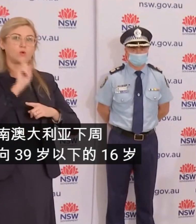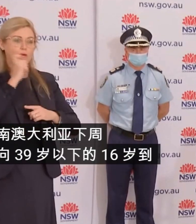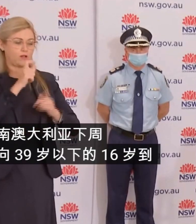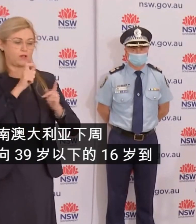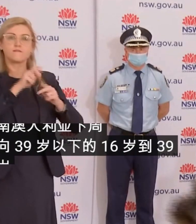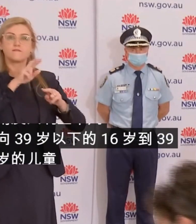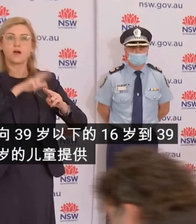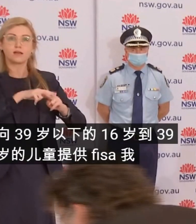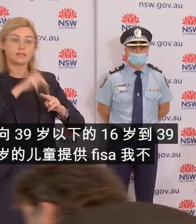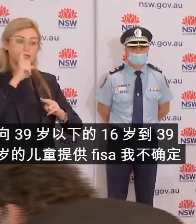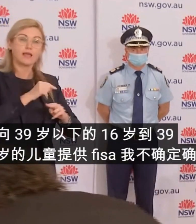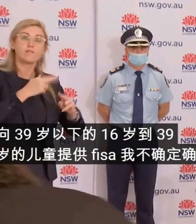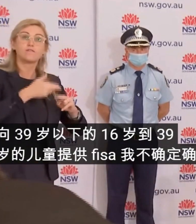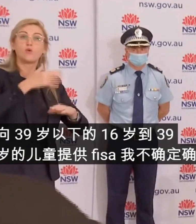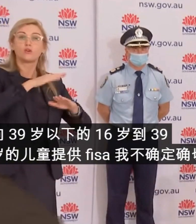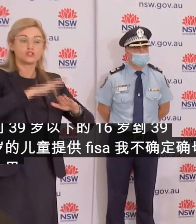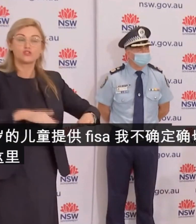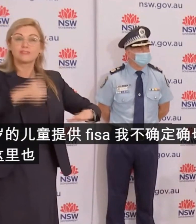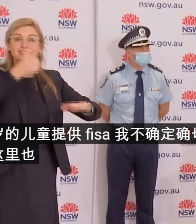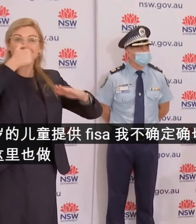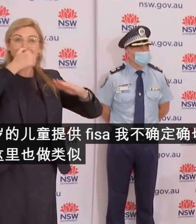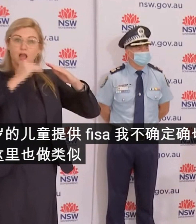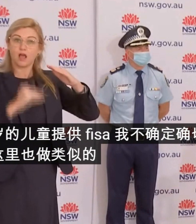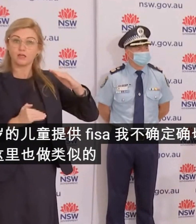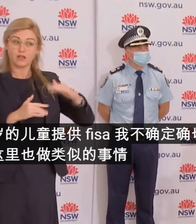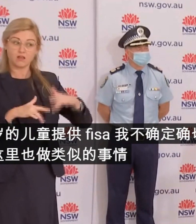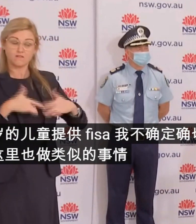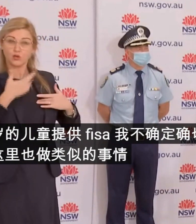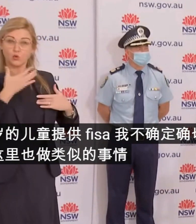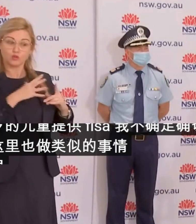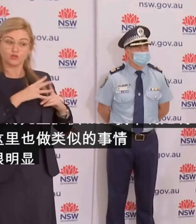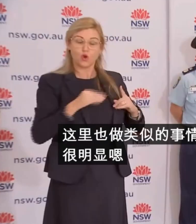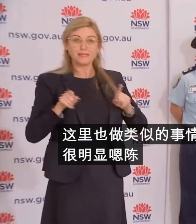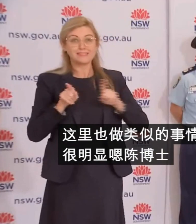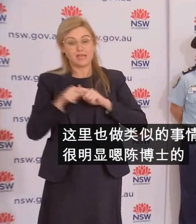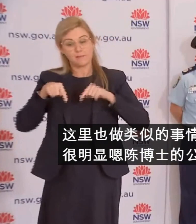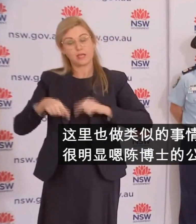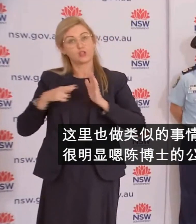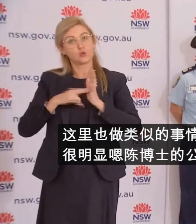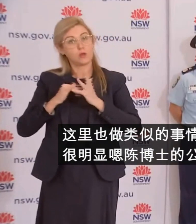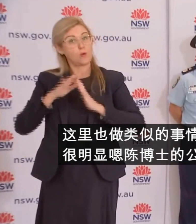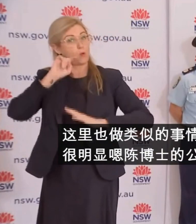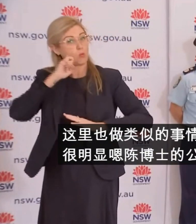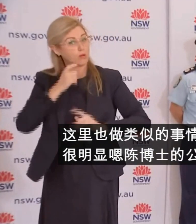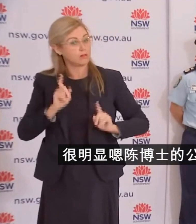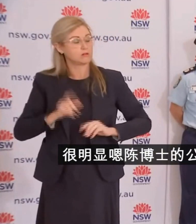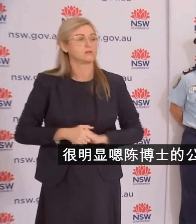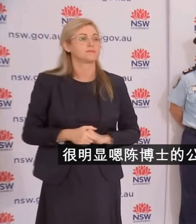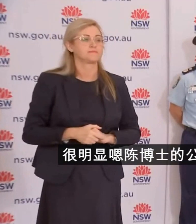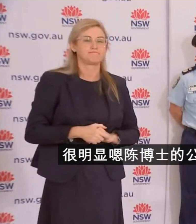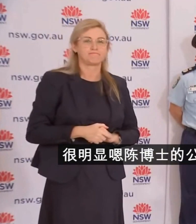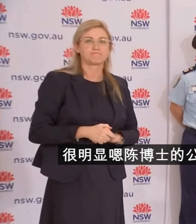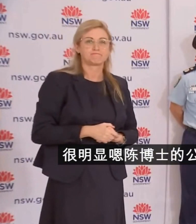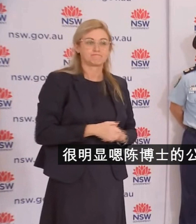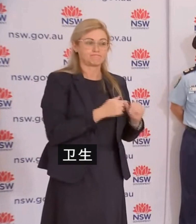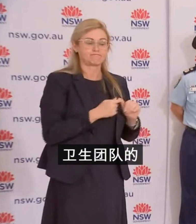to 39, I'm not sure the exact age groups, but can we look at doing something like that here as well? Well, obviously, what the advice from the public